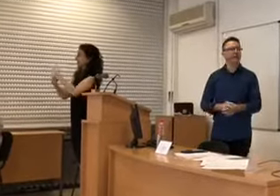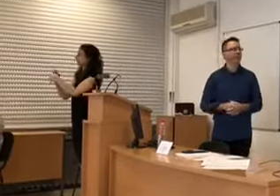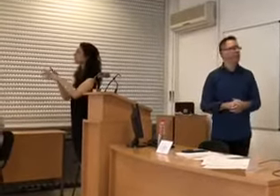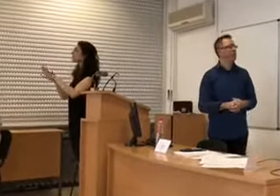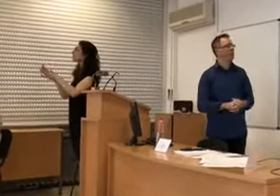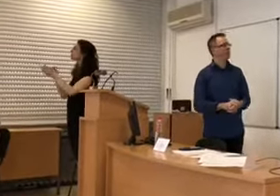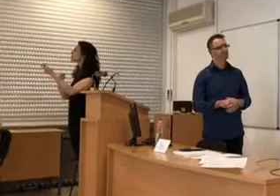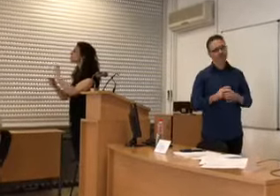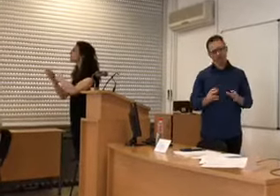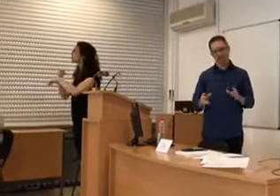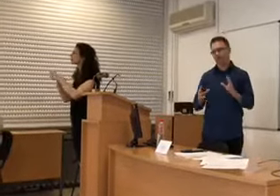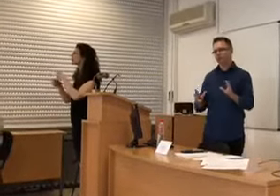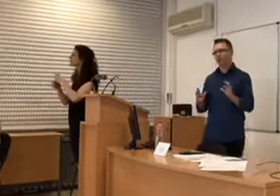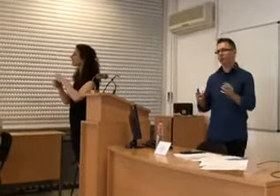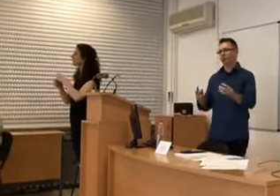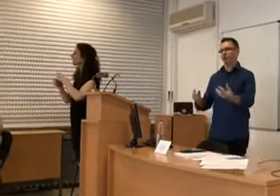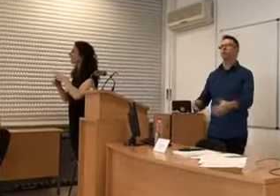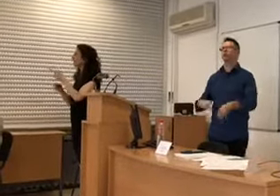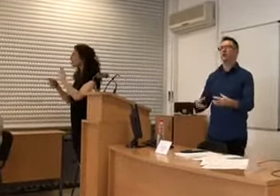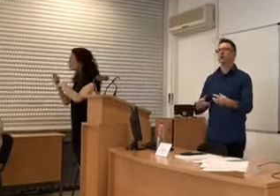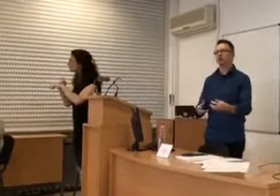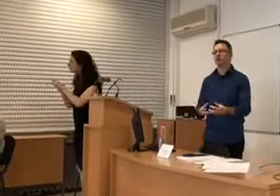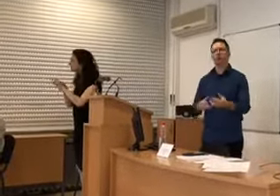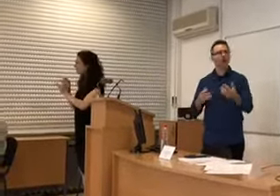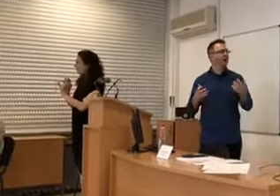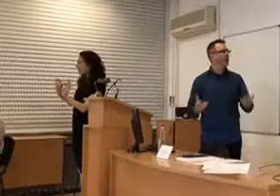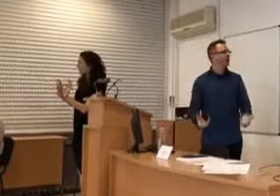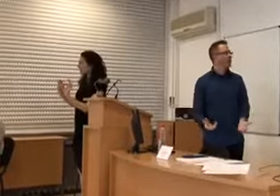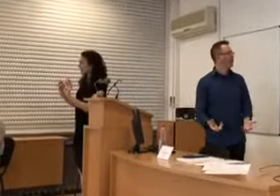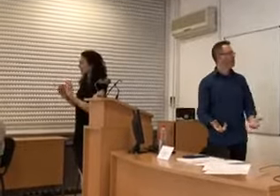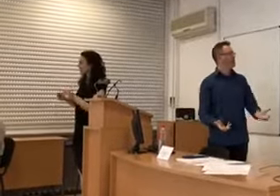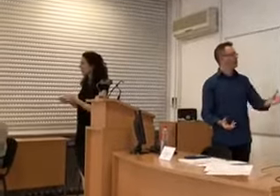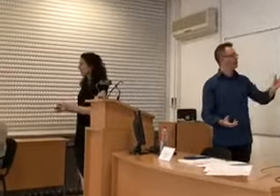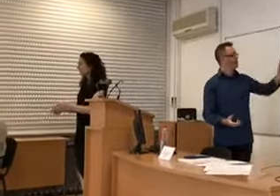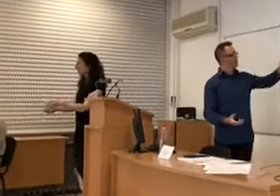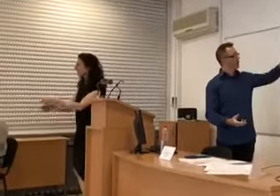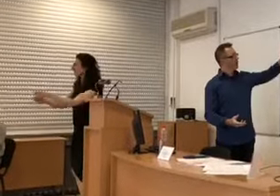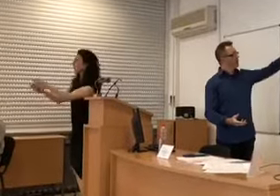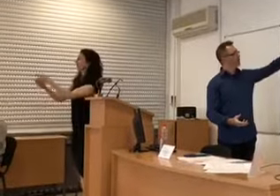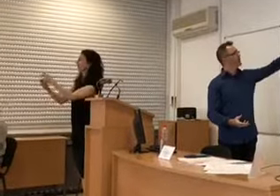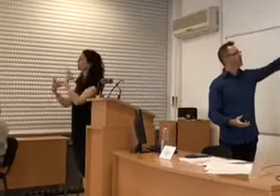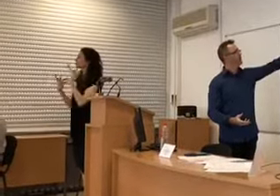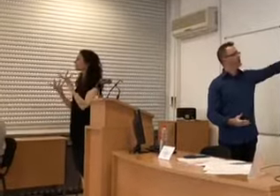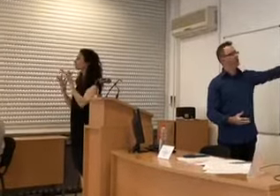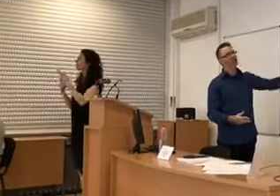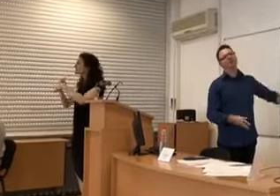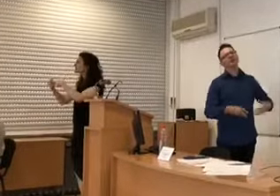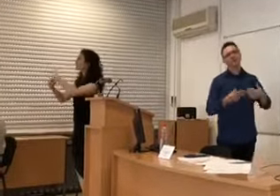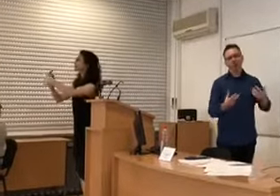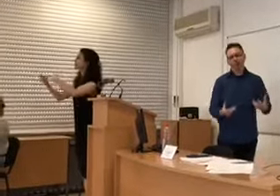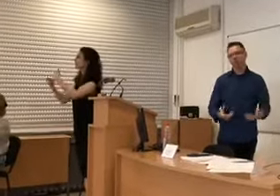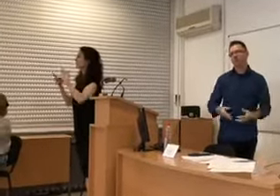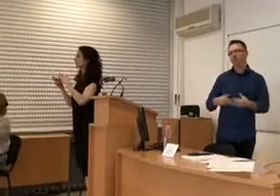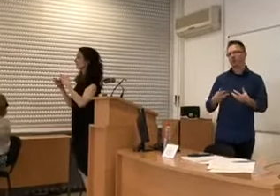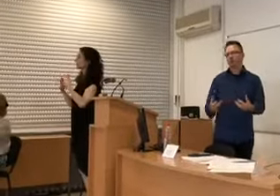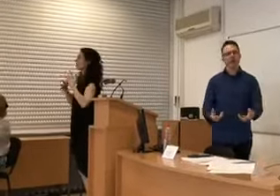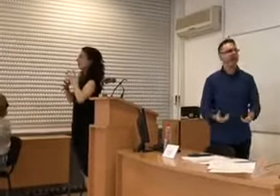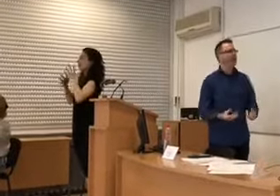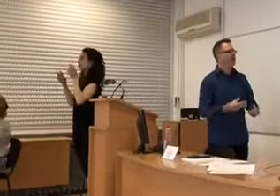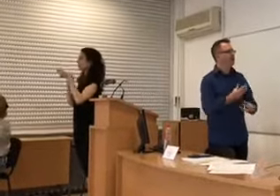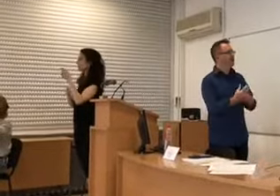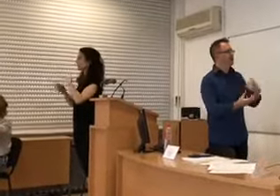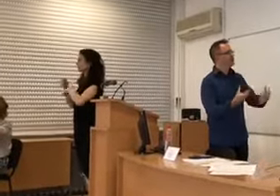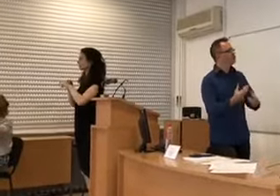the major ones. Nevertheless, we're interested on the consequences on culture. So, big business which transforms the